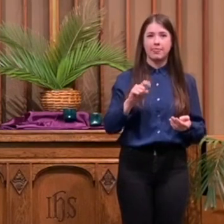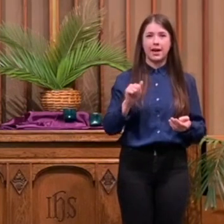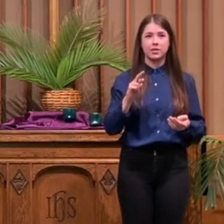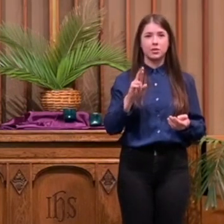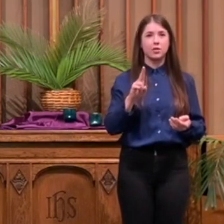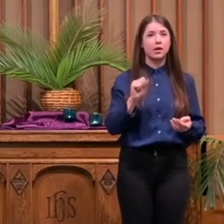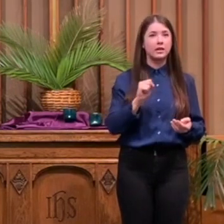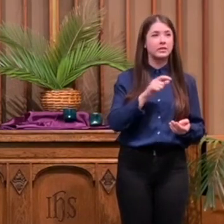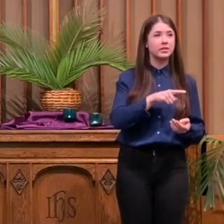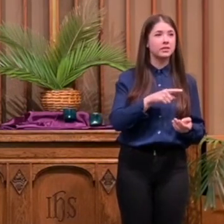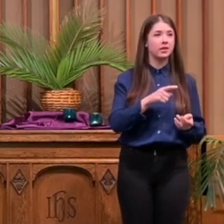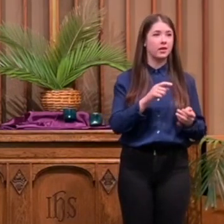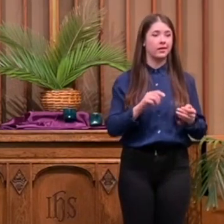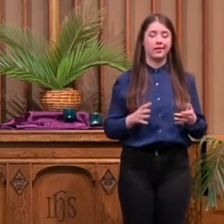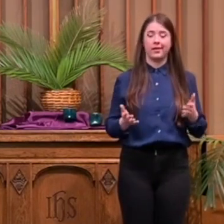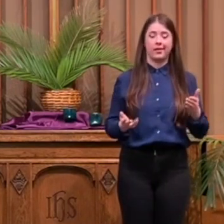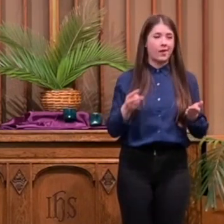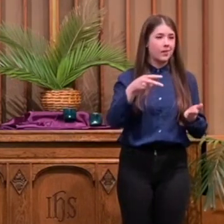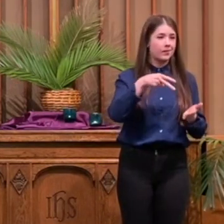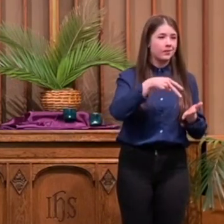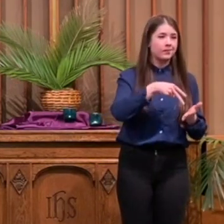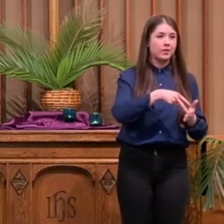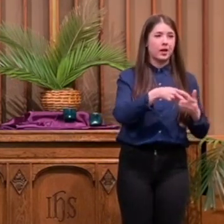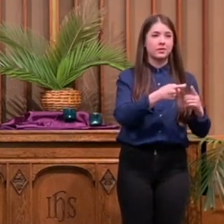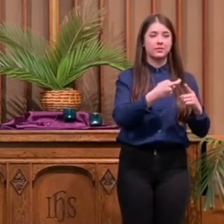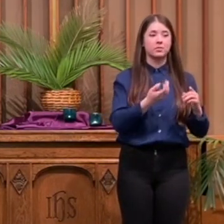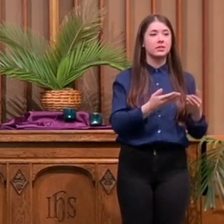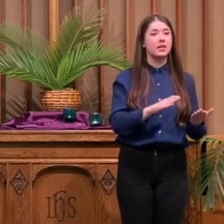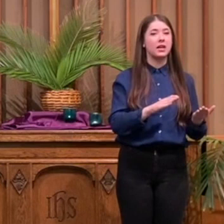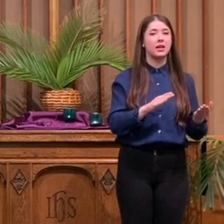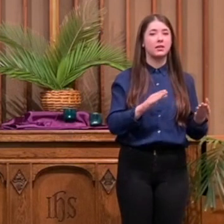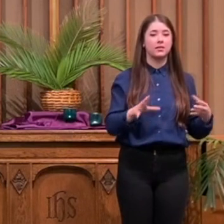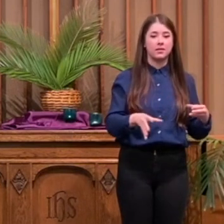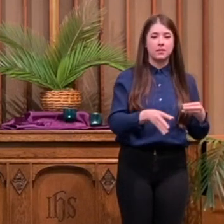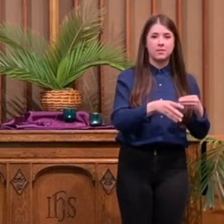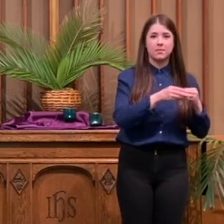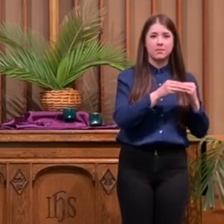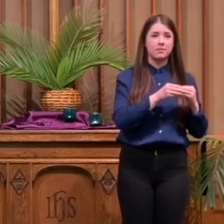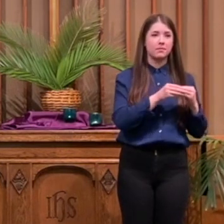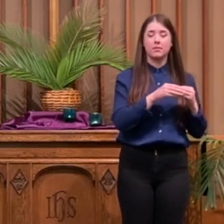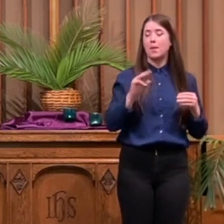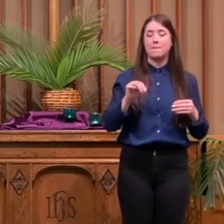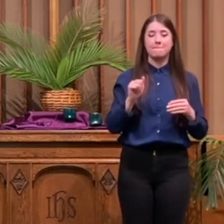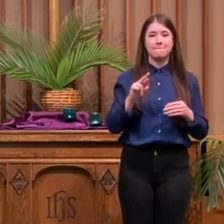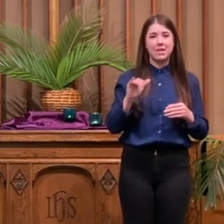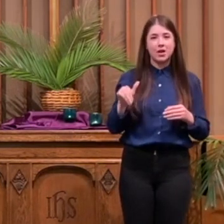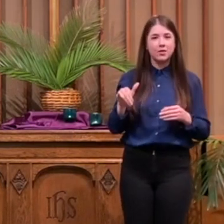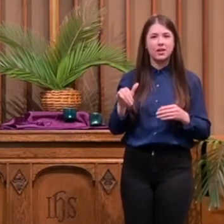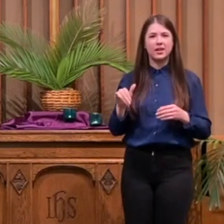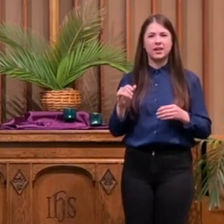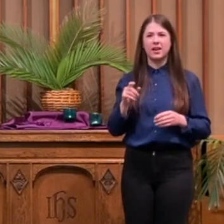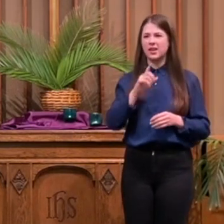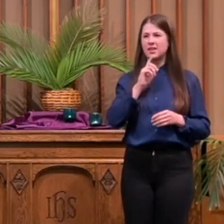raised from the dead? Mary, the extravagant gift giver?